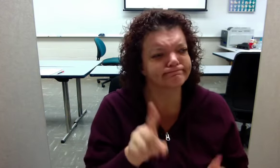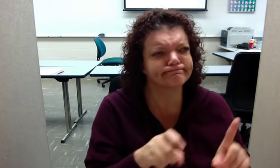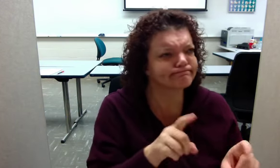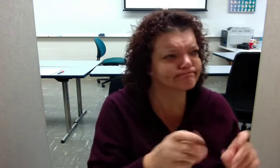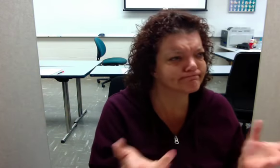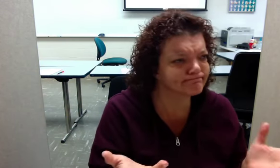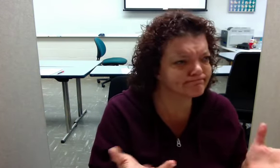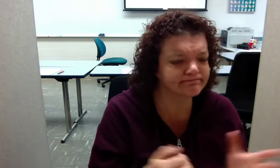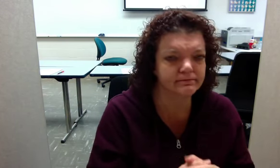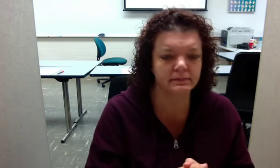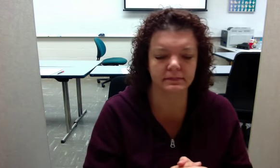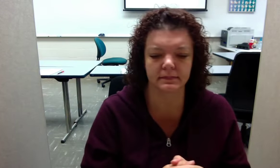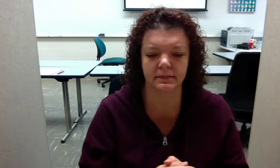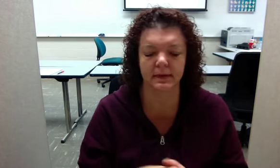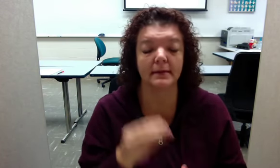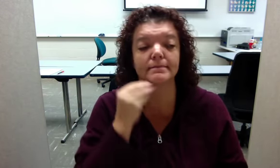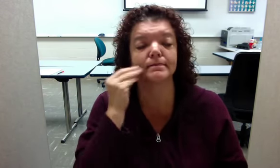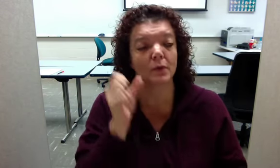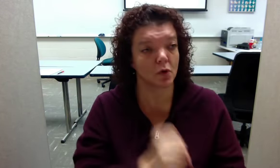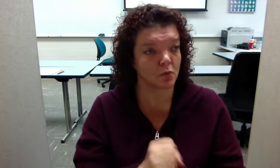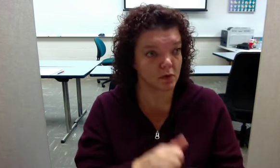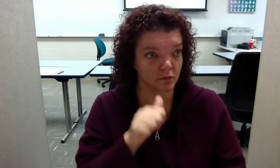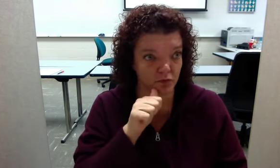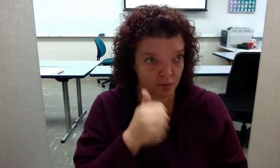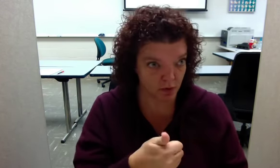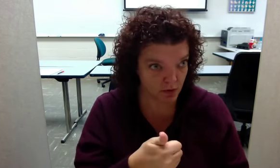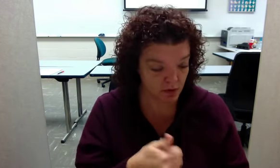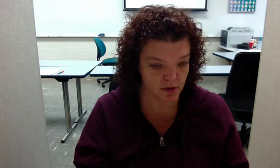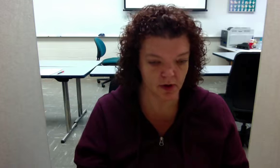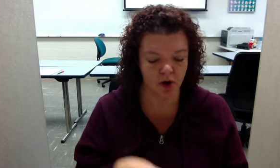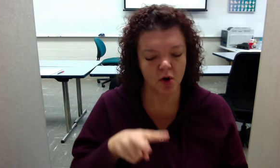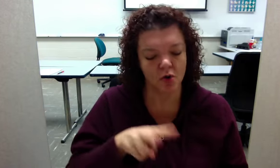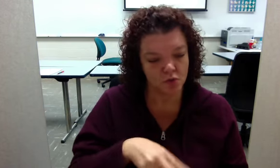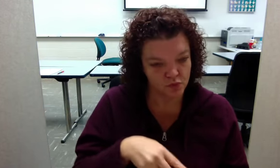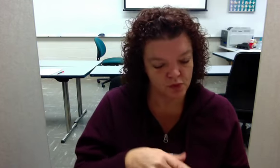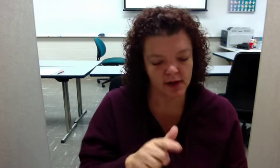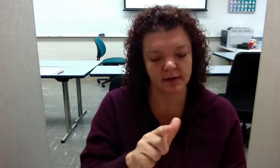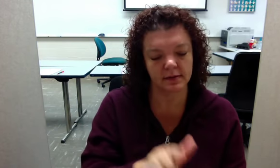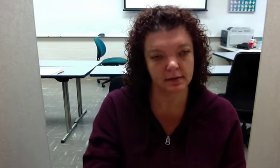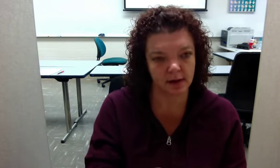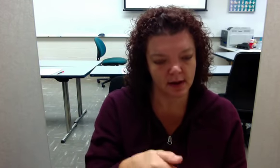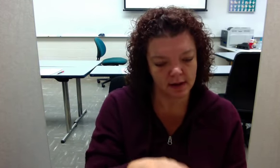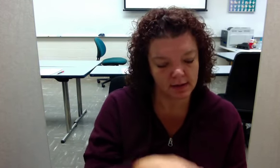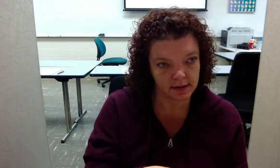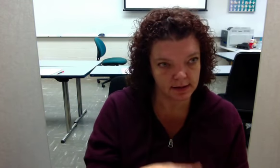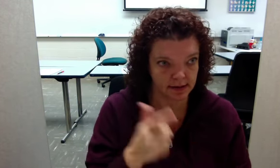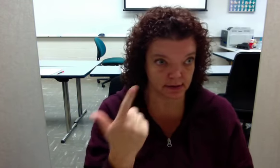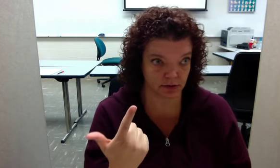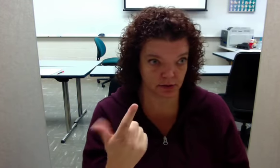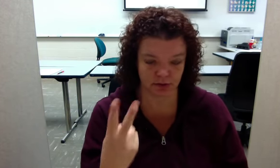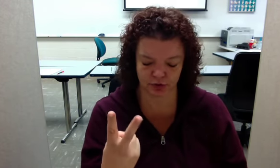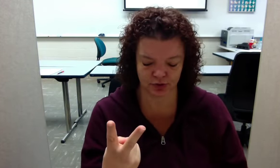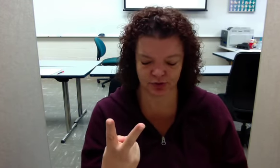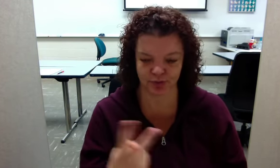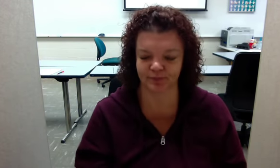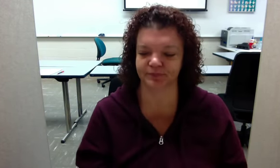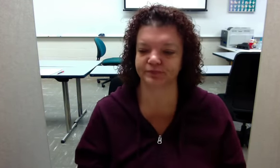Okay, your assignment for tomorrow then is to read lesson 2 if you've not done so already, and take notes over the words in